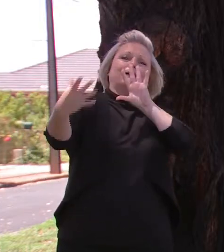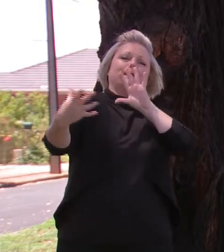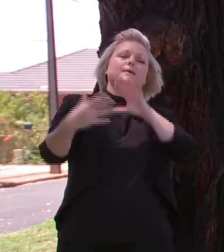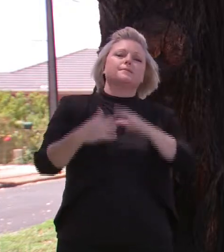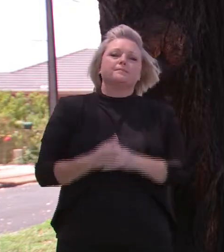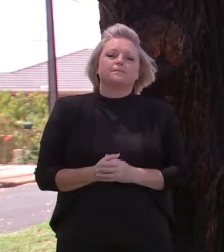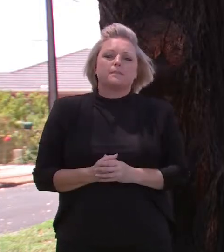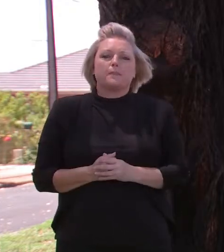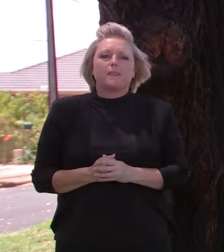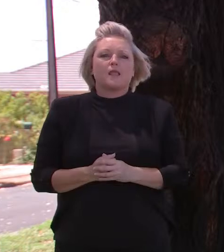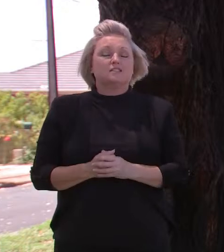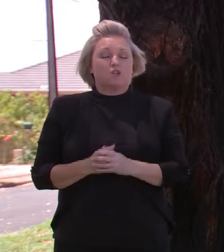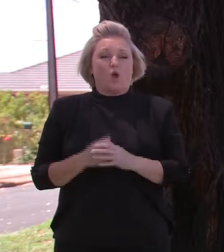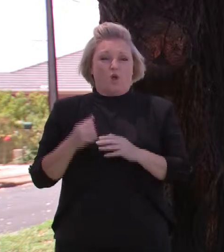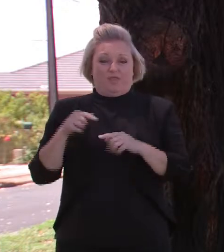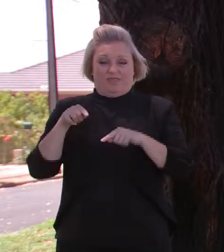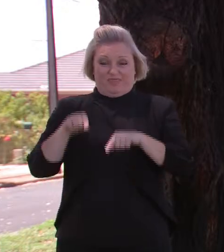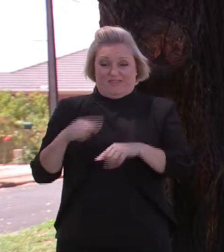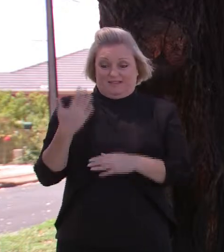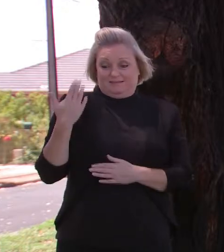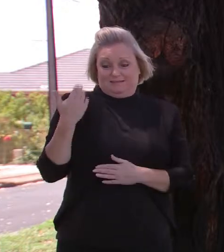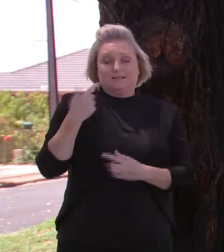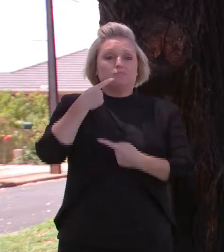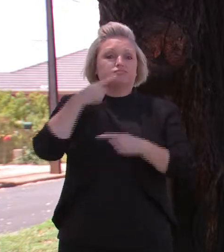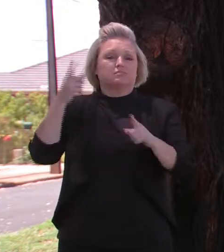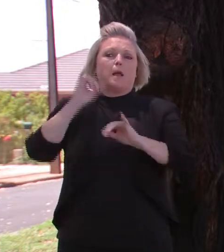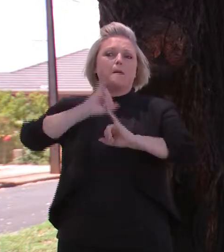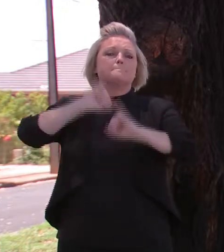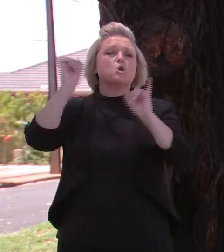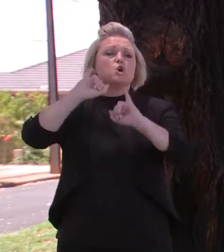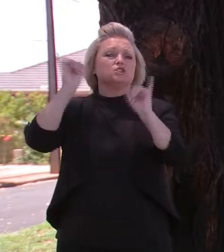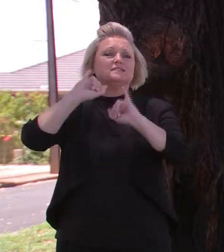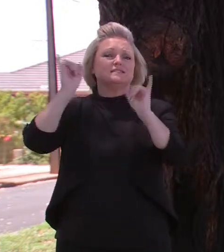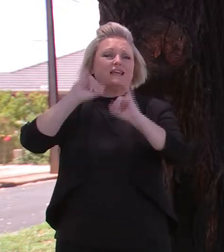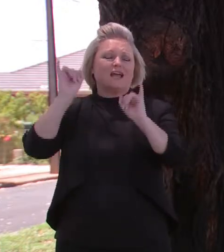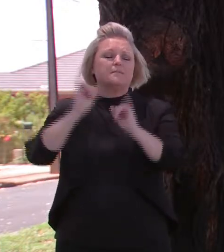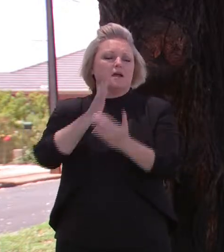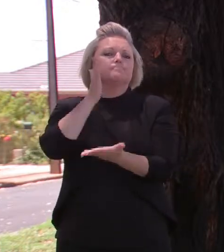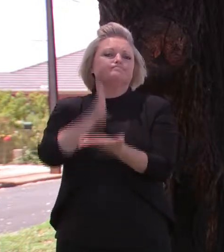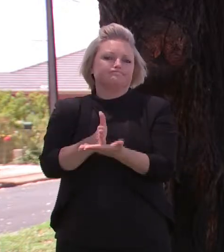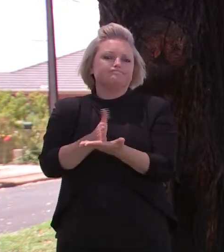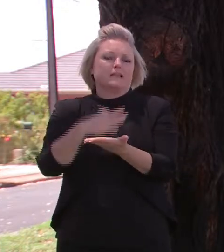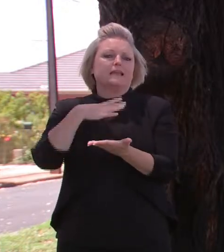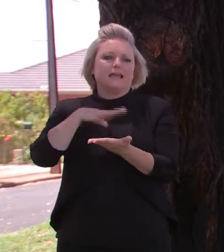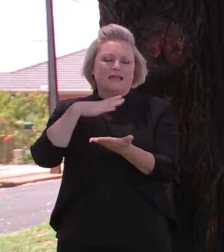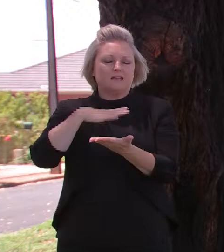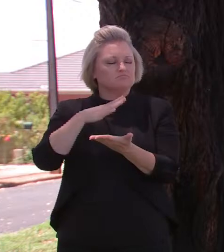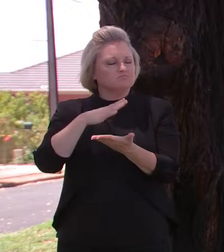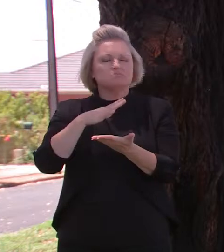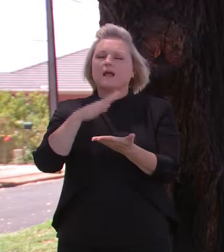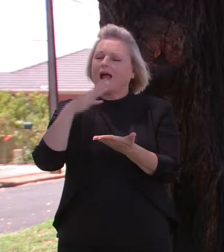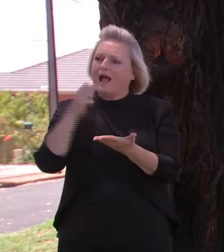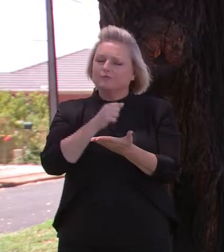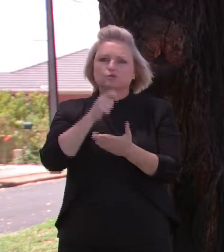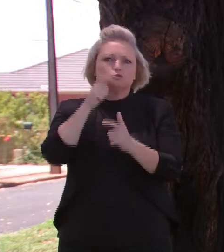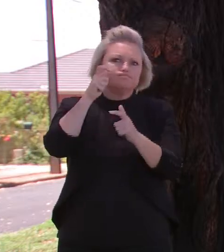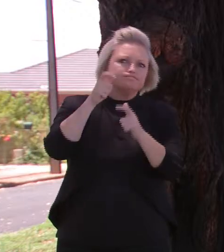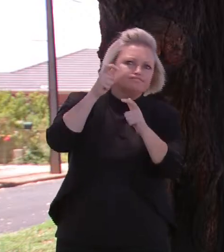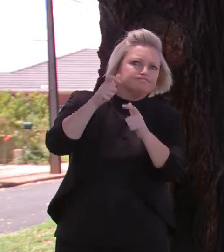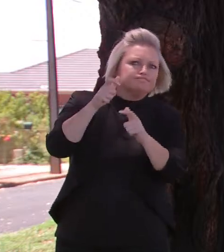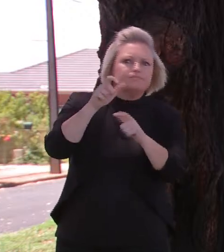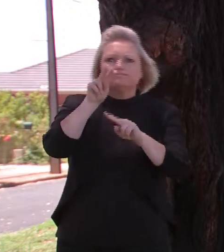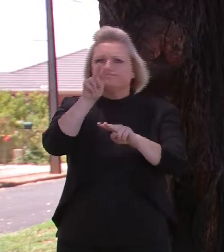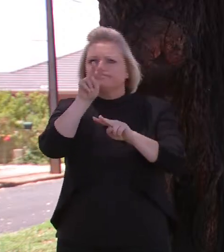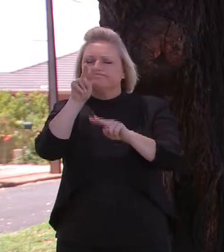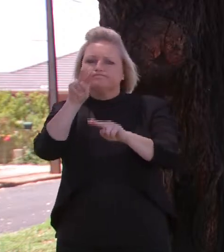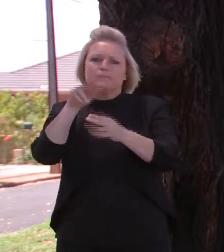emergency declaration in place without an adequate reason. This is of great concern to us. It's something that we're monitoring very closely, and as I